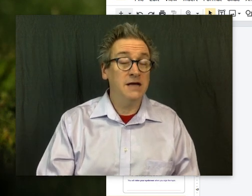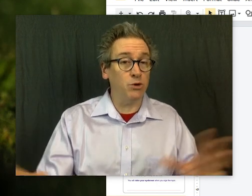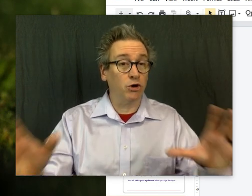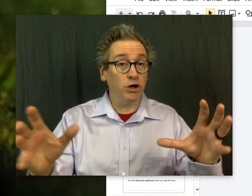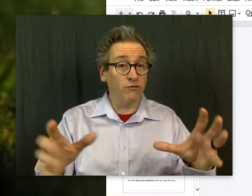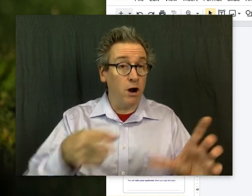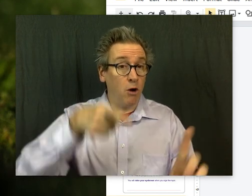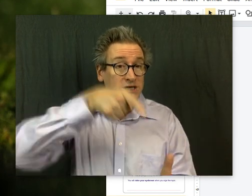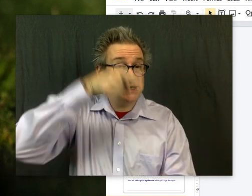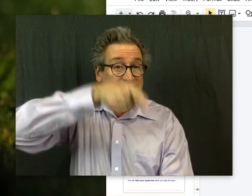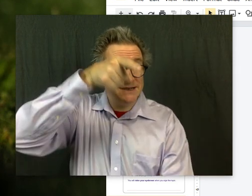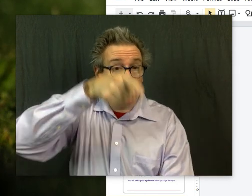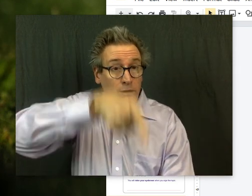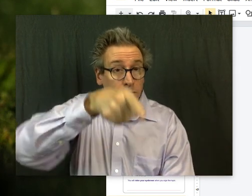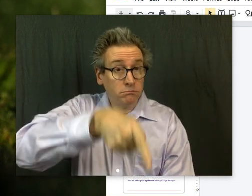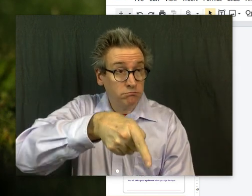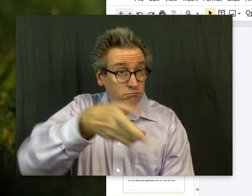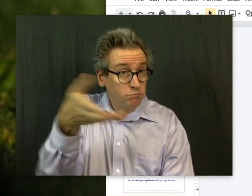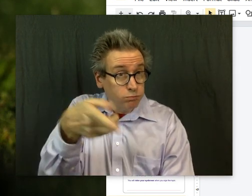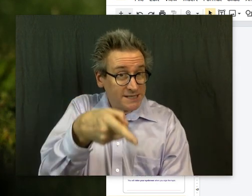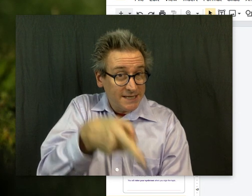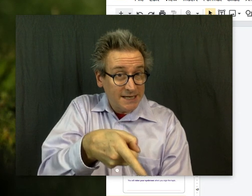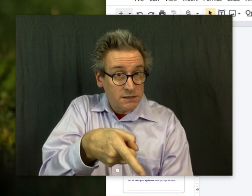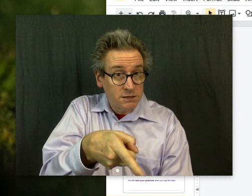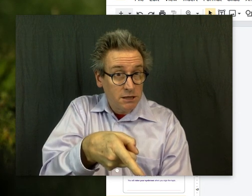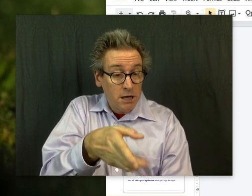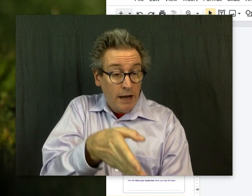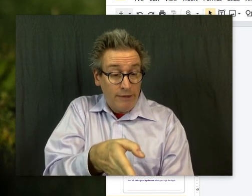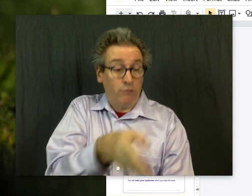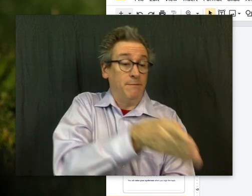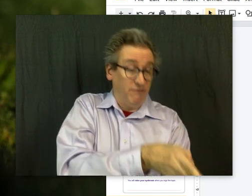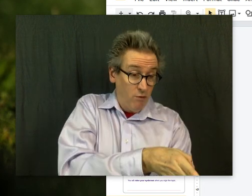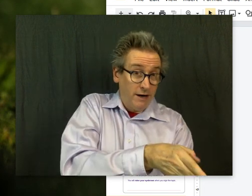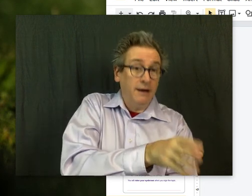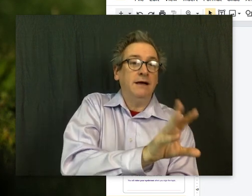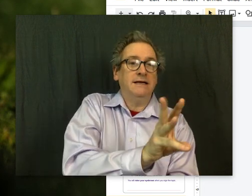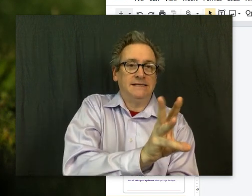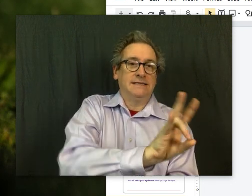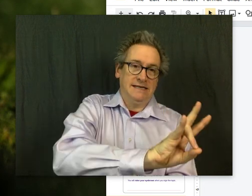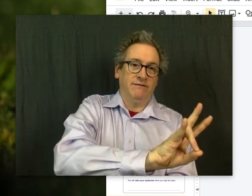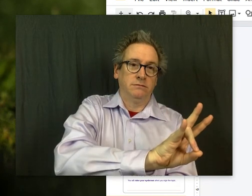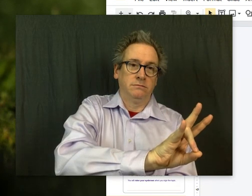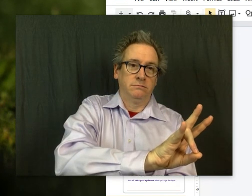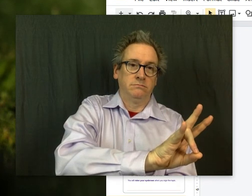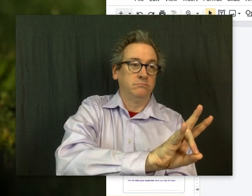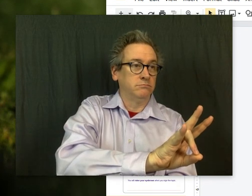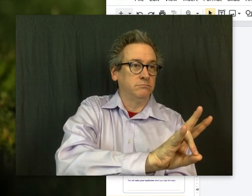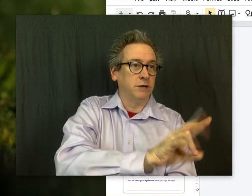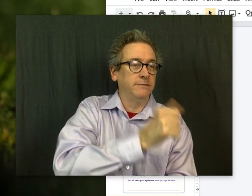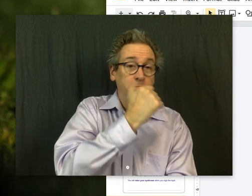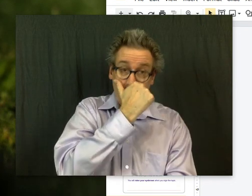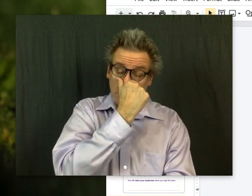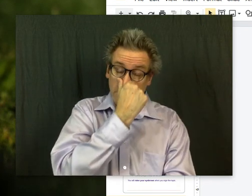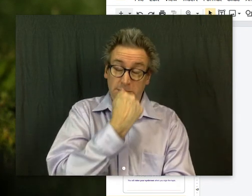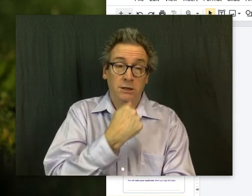right? So we're looking for what's this number, what's this, and then right before it is 67,